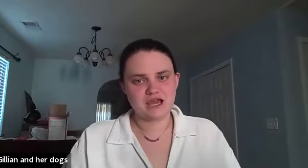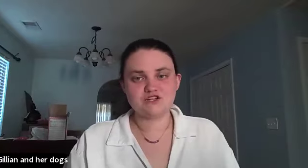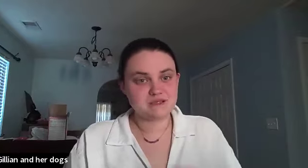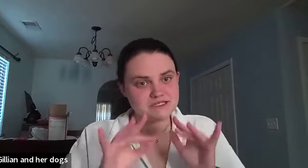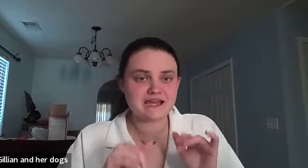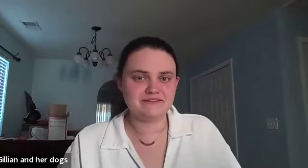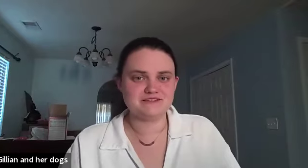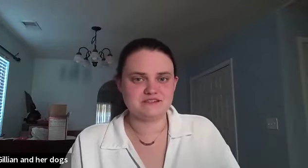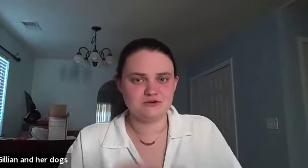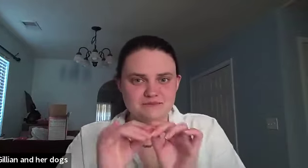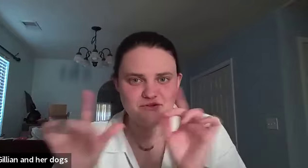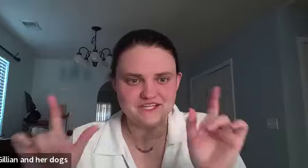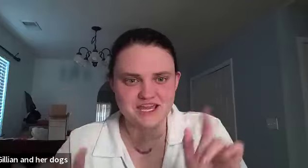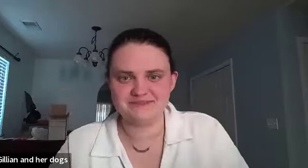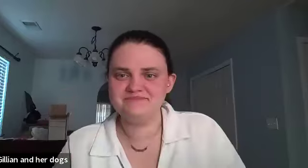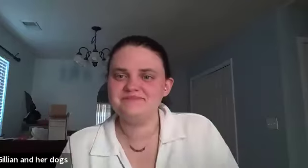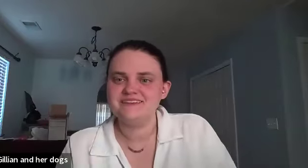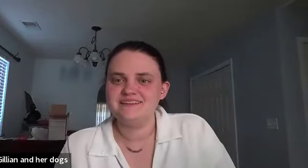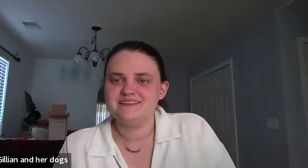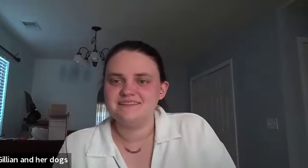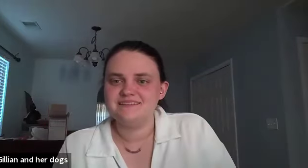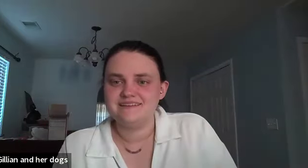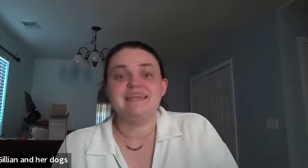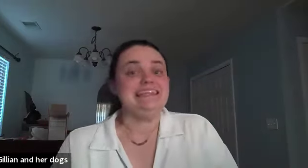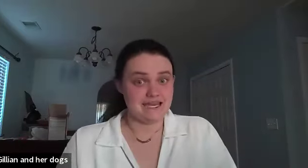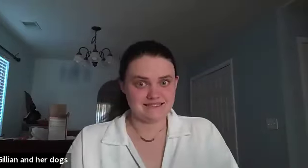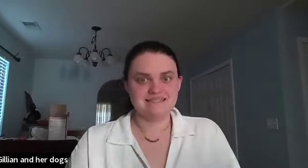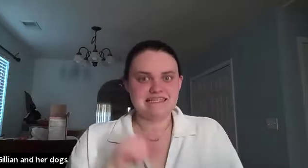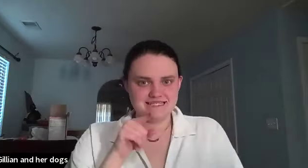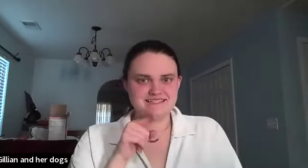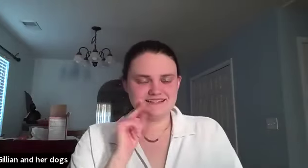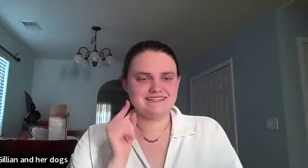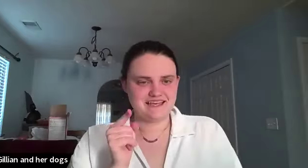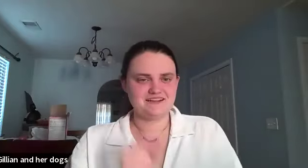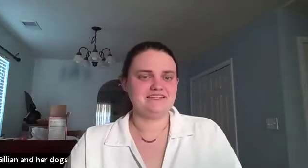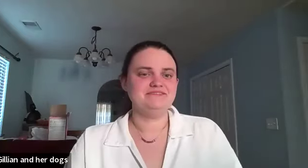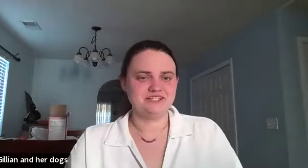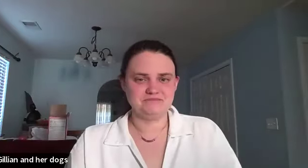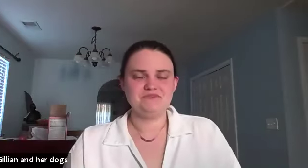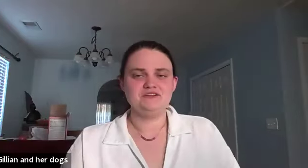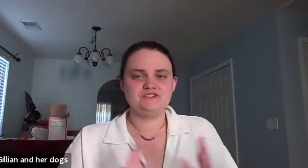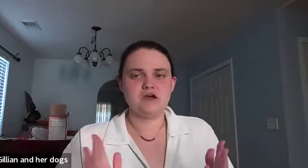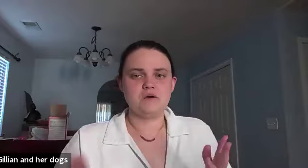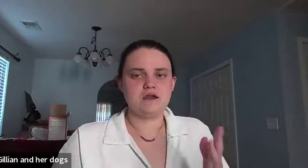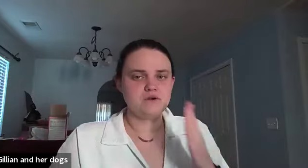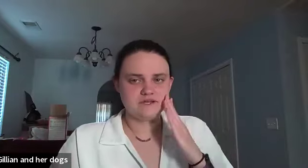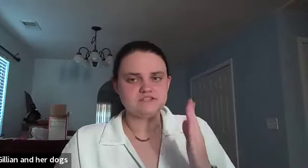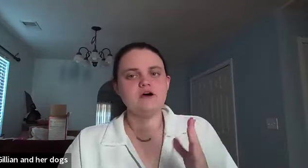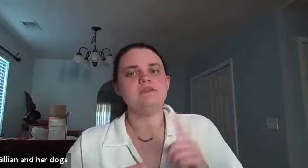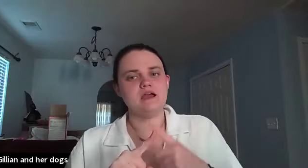I saw someone typing. That's what's like, oh, let me pull that chat up. Yes, yes, it does. Exactly. Good. So I don't know if anyone saw it, but they're